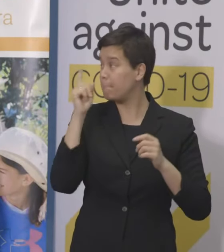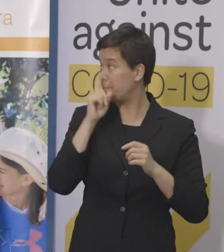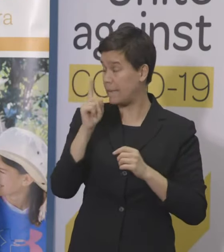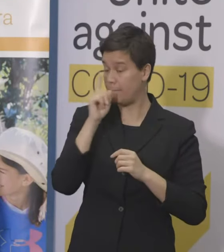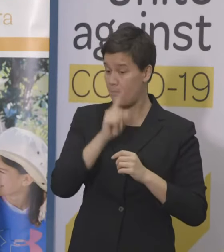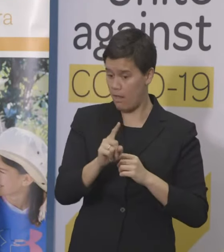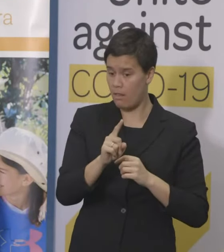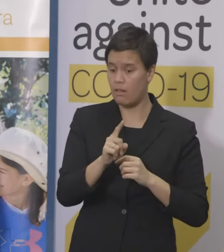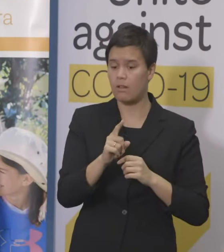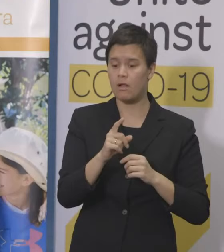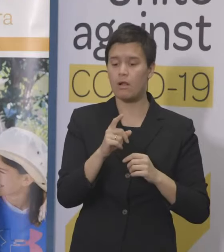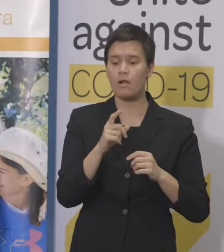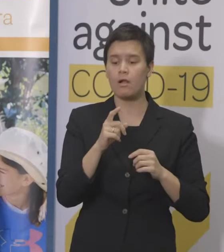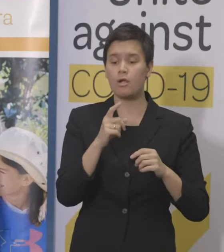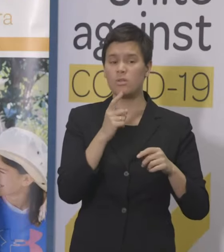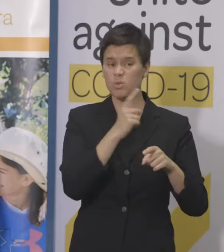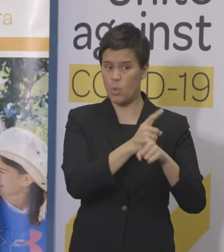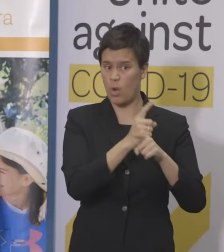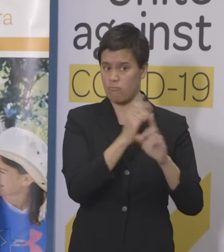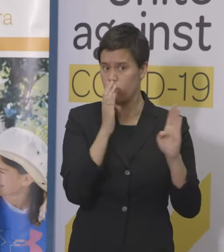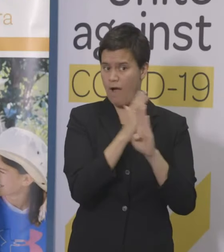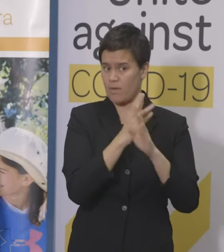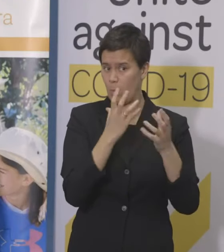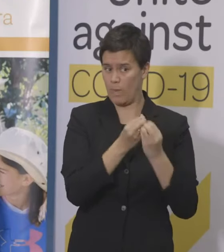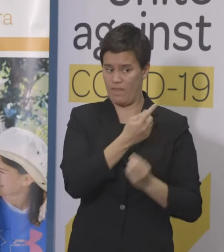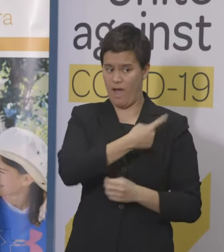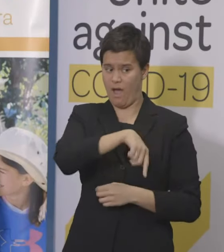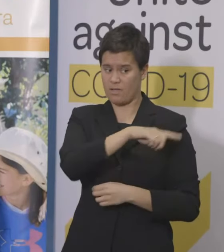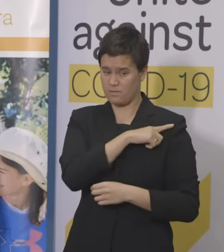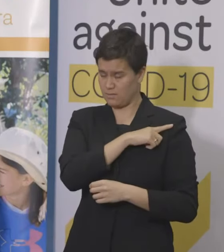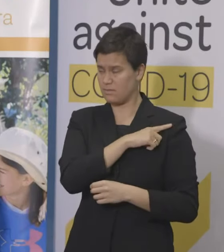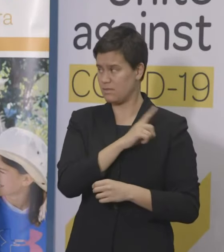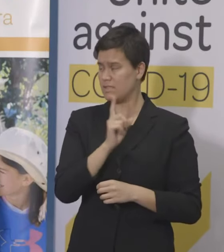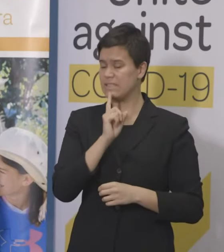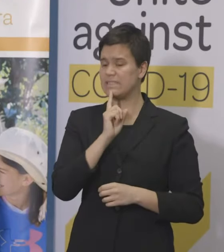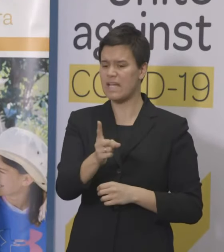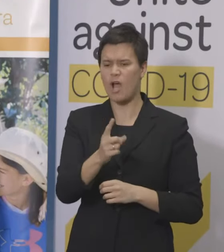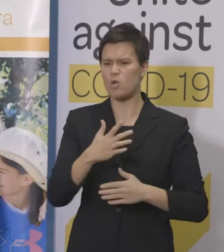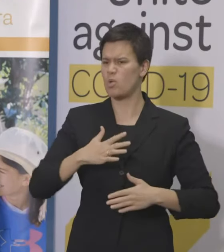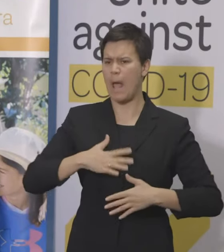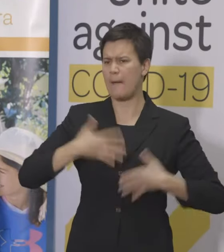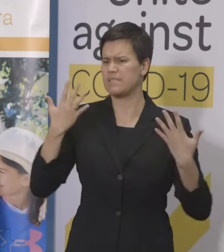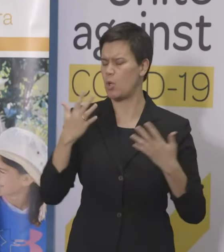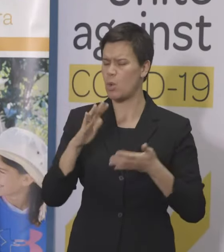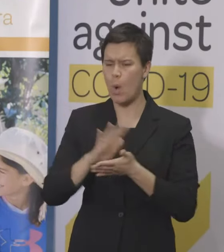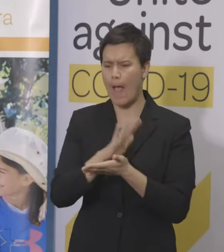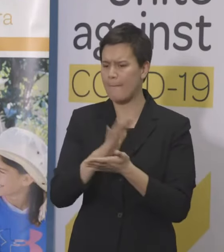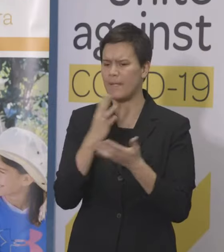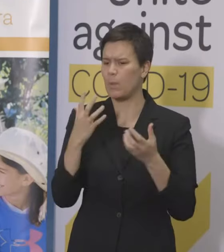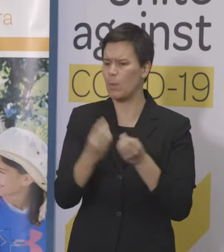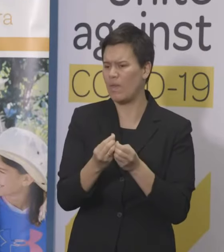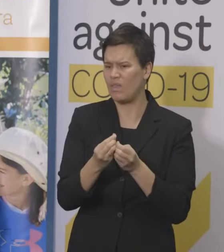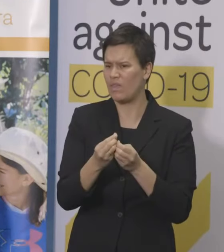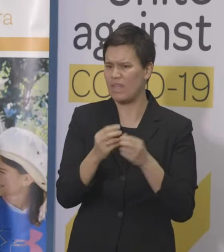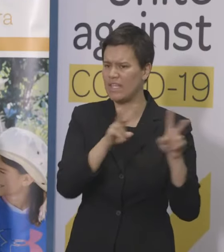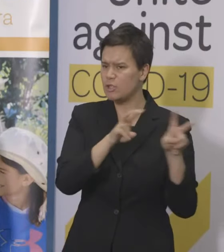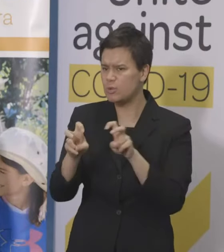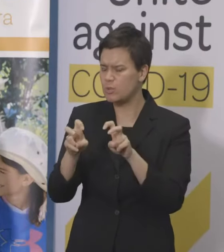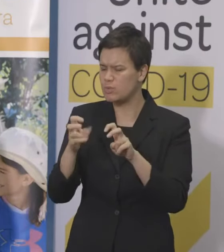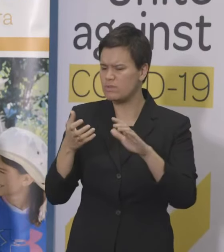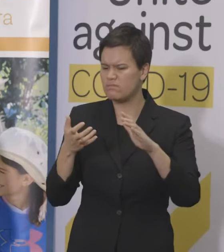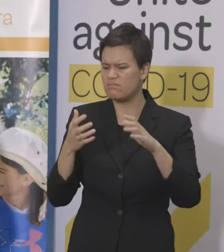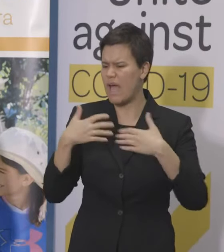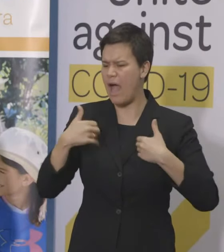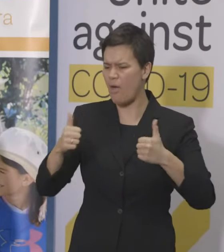and doctors and GPs, who then raised it in press conferences with the Ministry of Health. So how is that front-footing issues if it